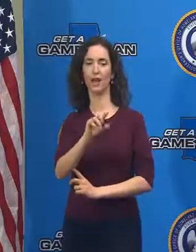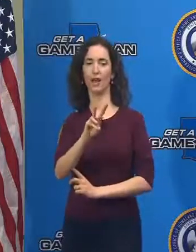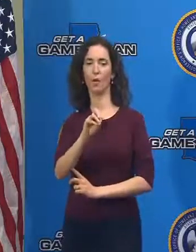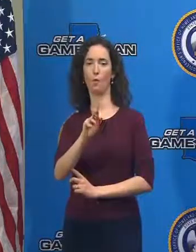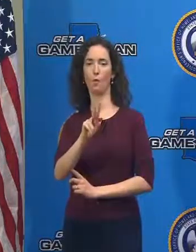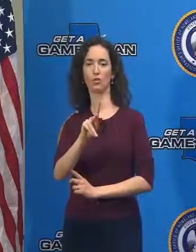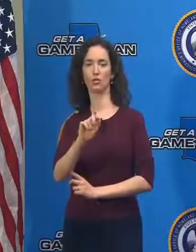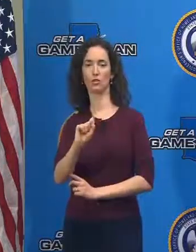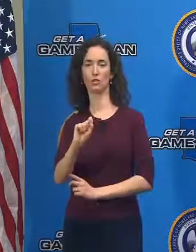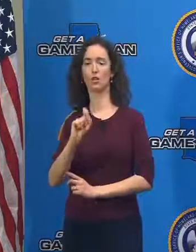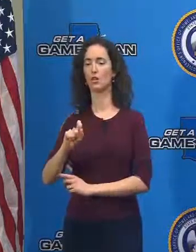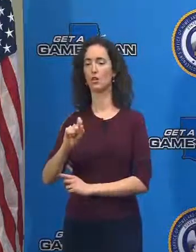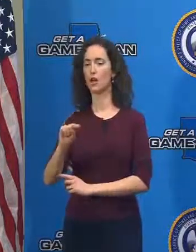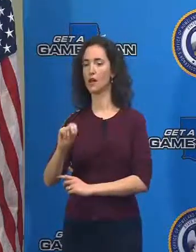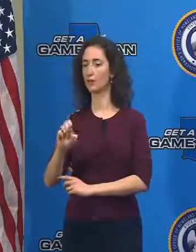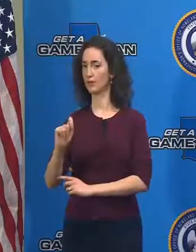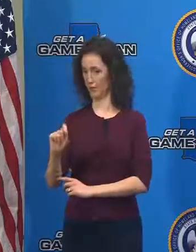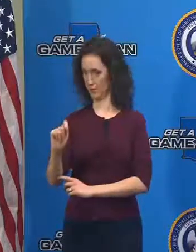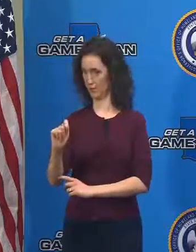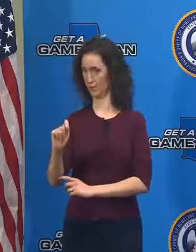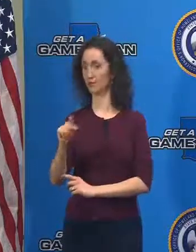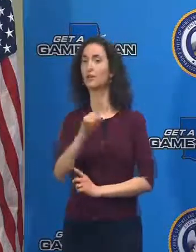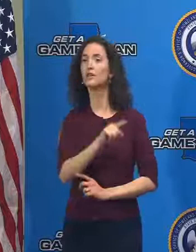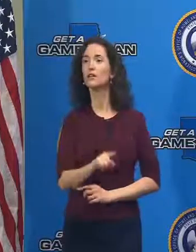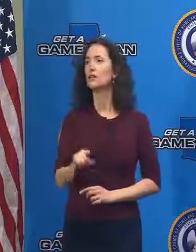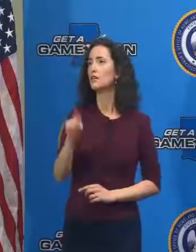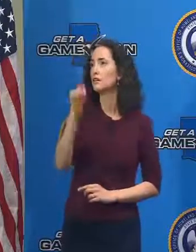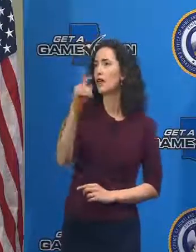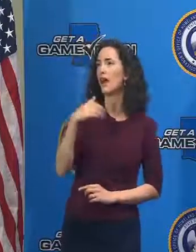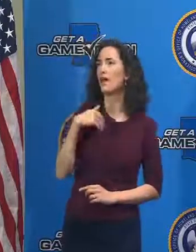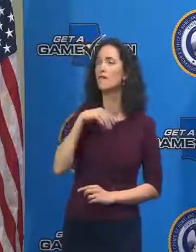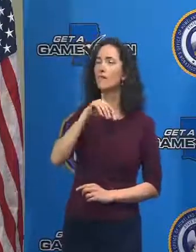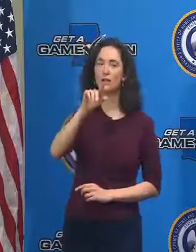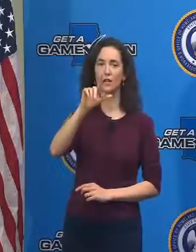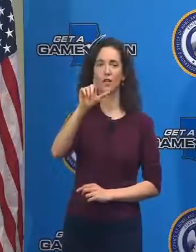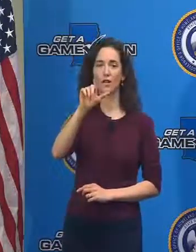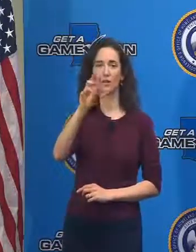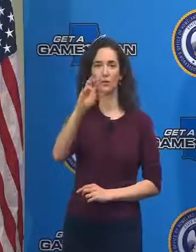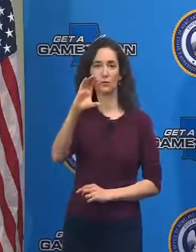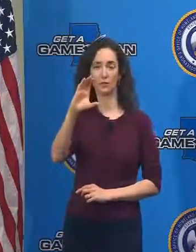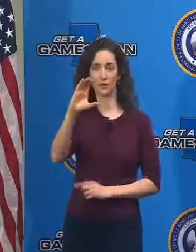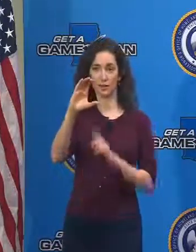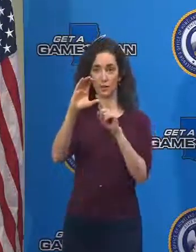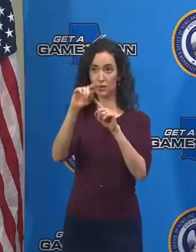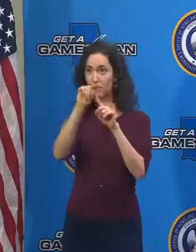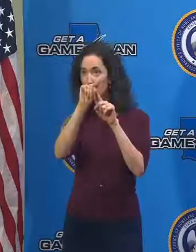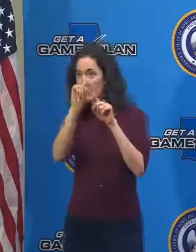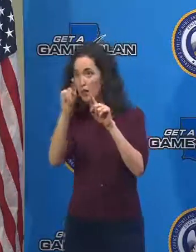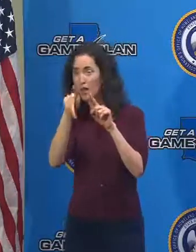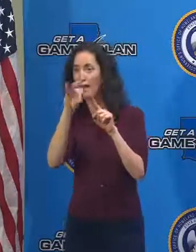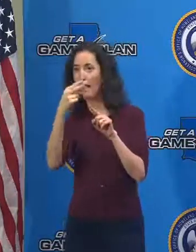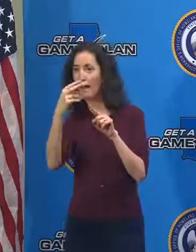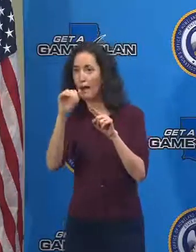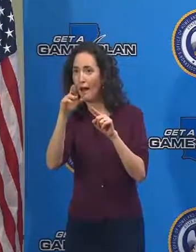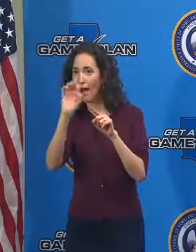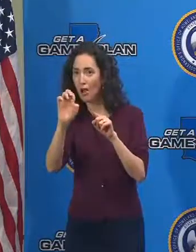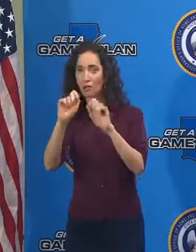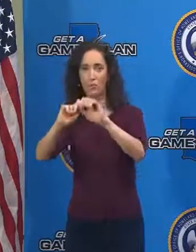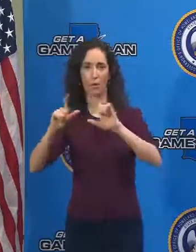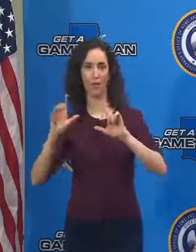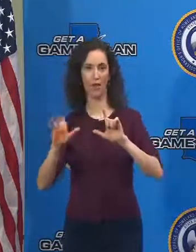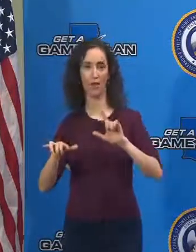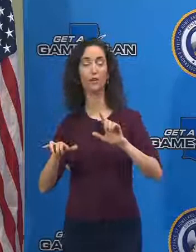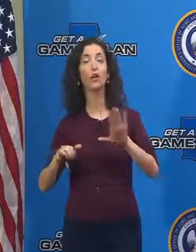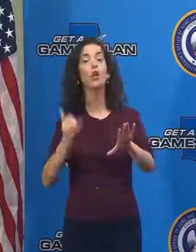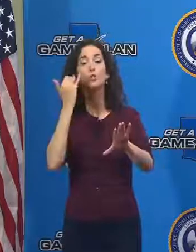www.laworks.net using the LWC Hire portal. If you don't have access to the internet, you can also